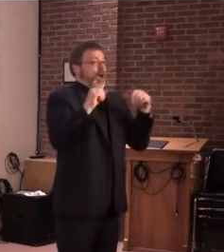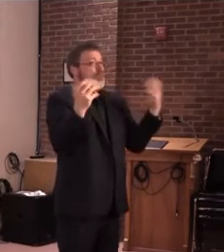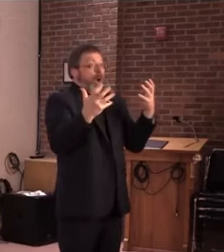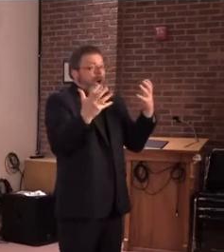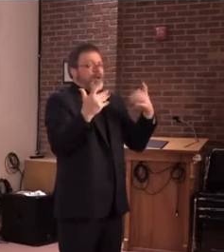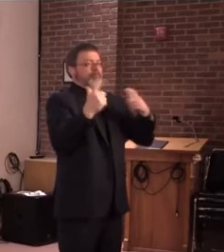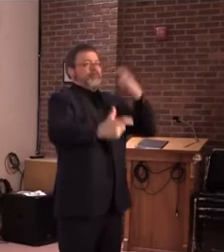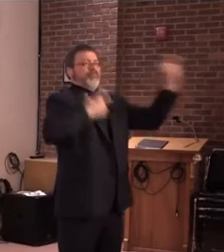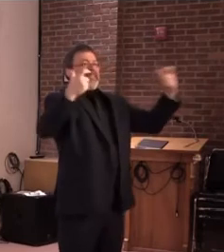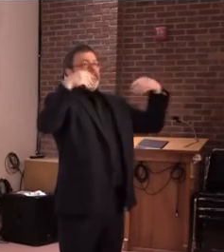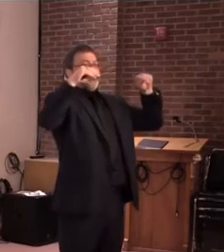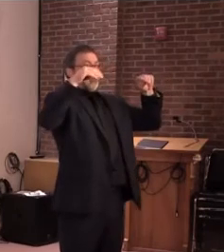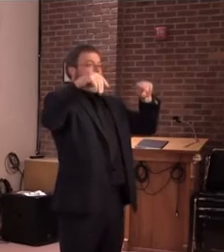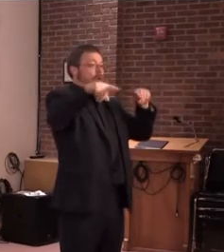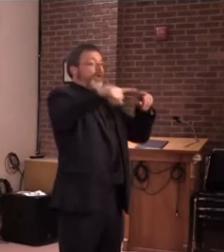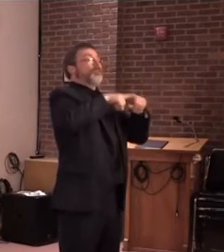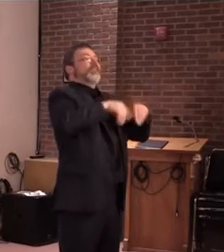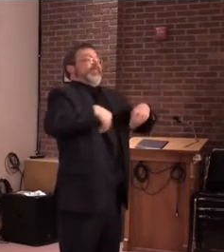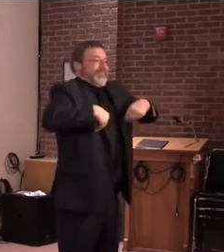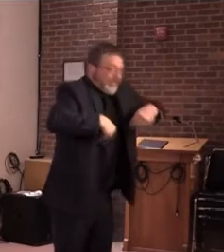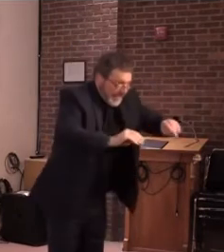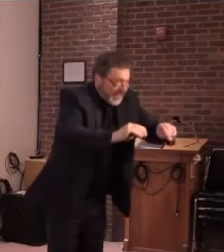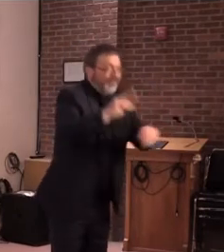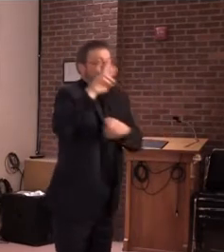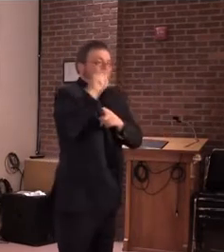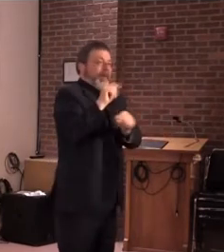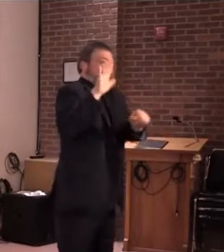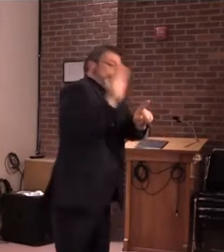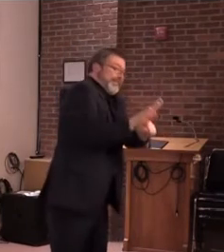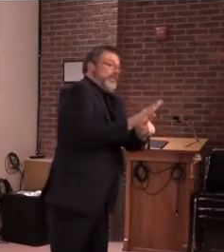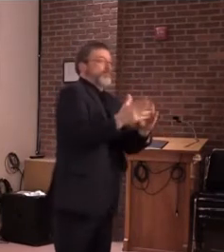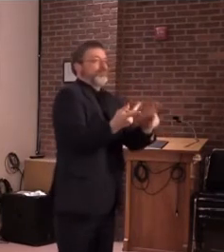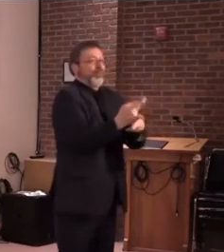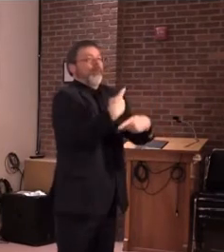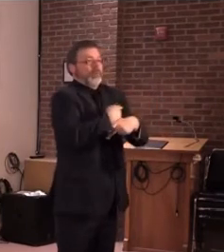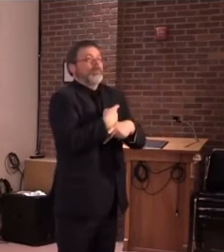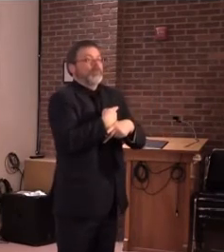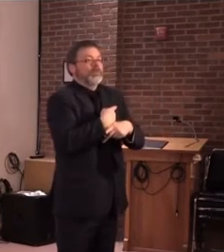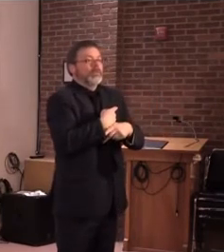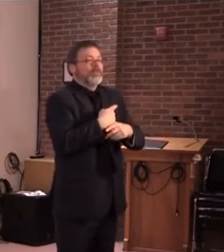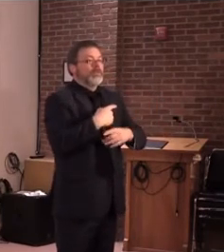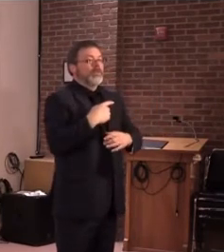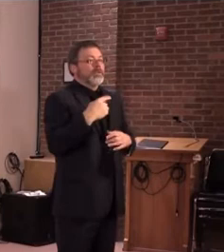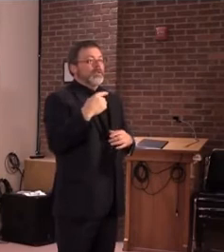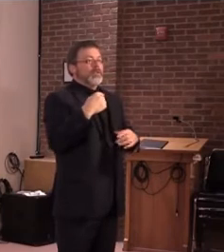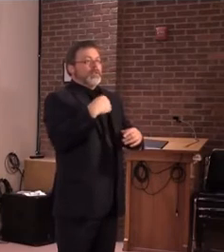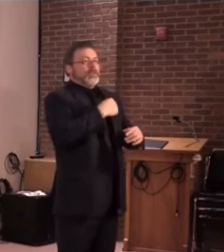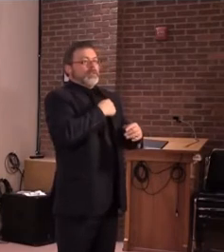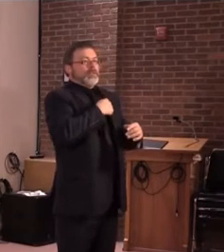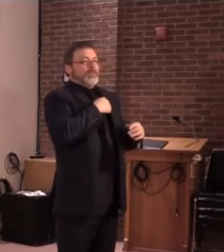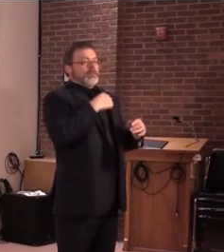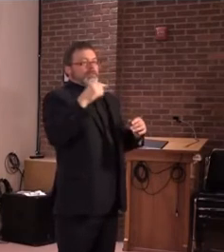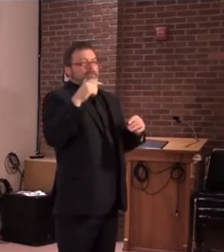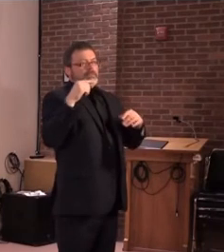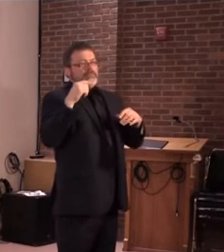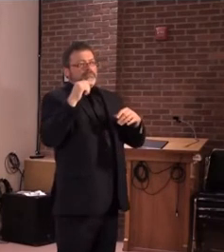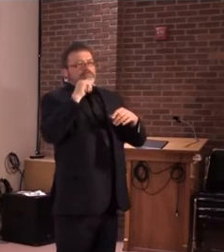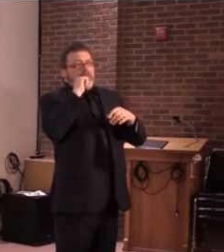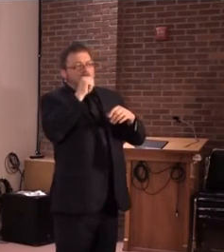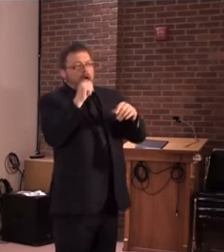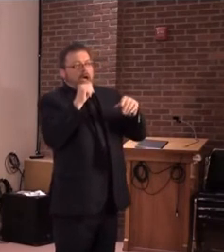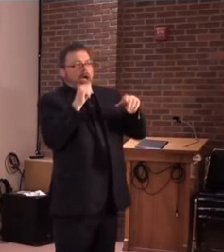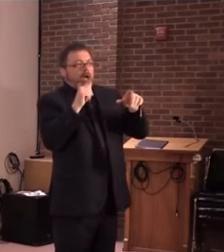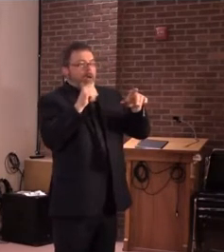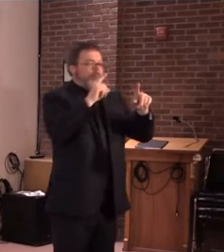establishments. I don't think we've made it into the Dollar Generals, but we've made it into some of the bigger retailers. As the pandemic was